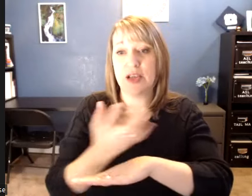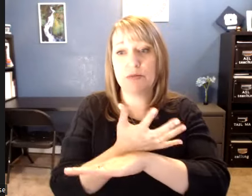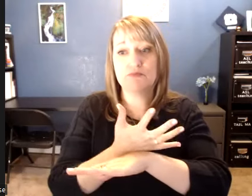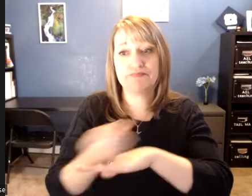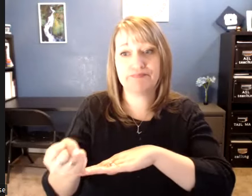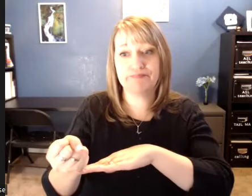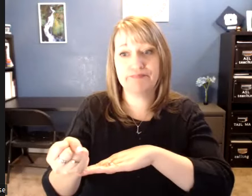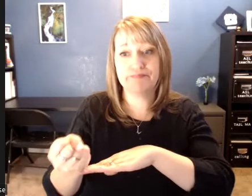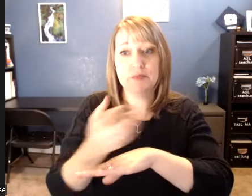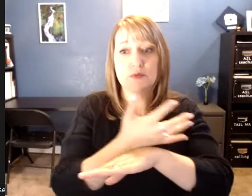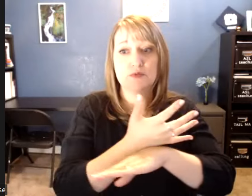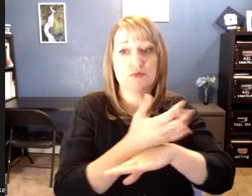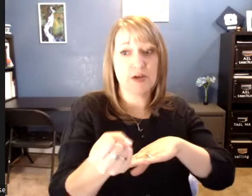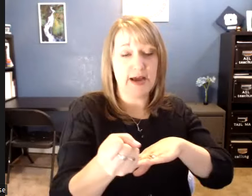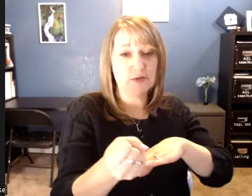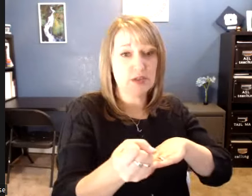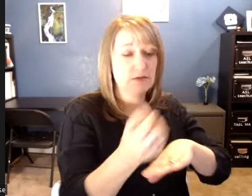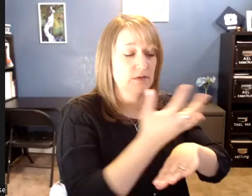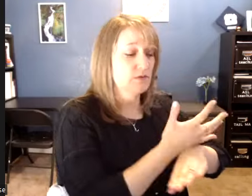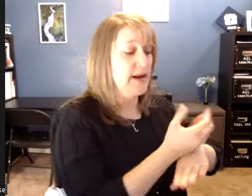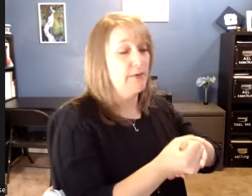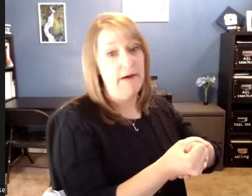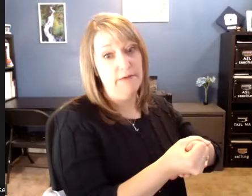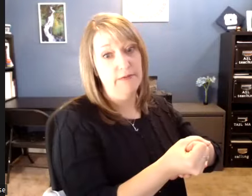shape. Run out of.